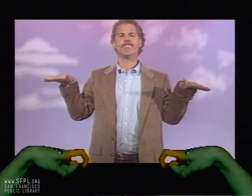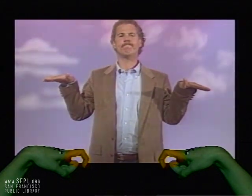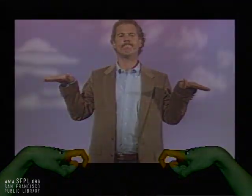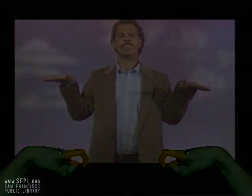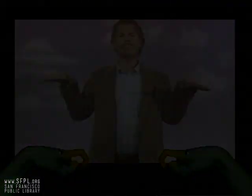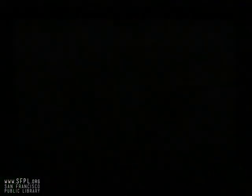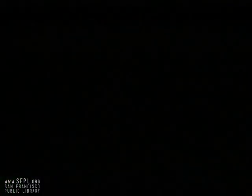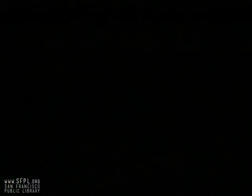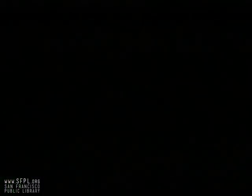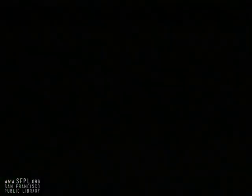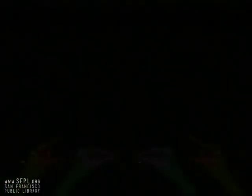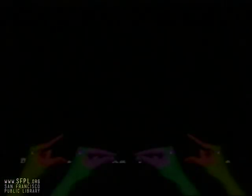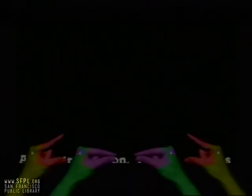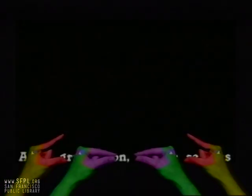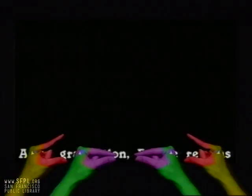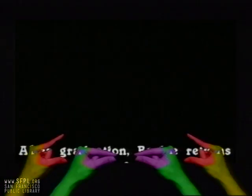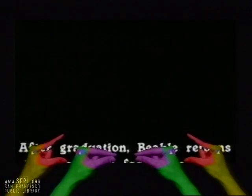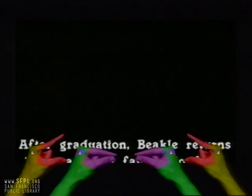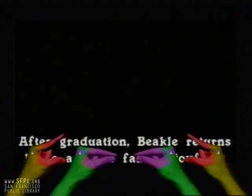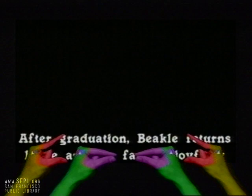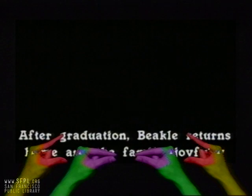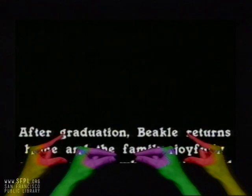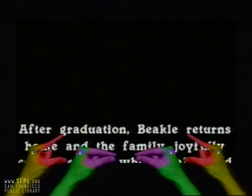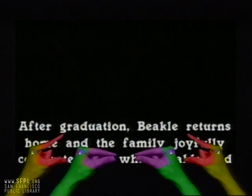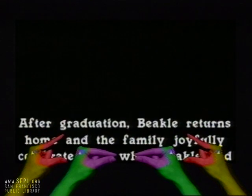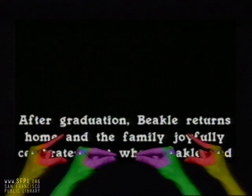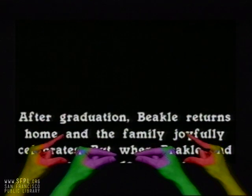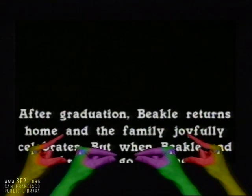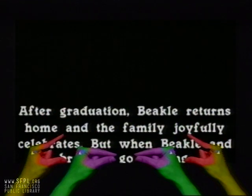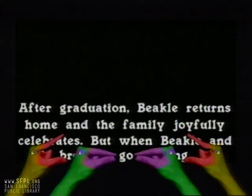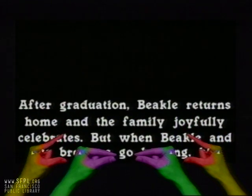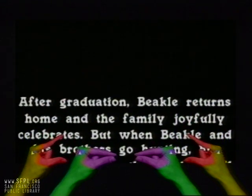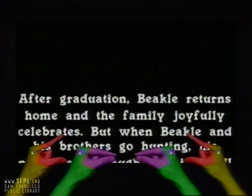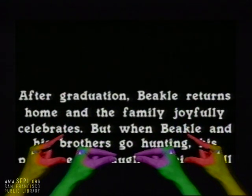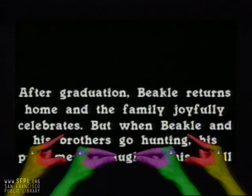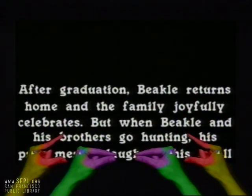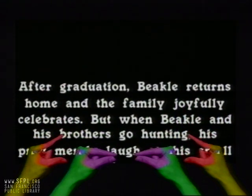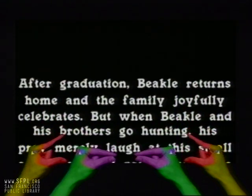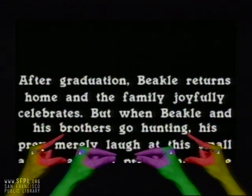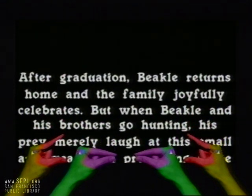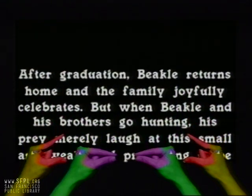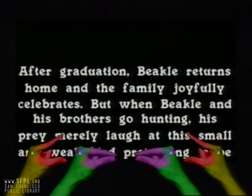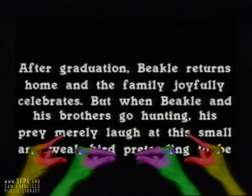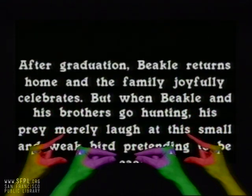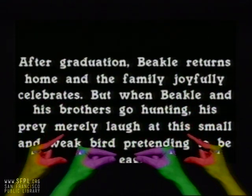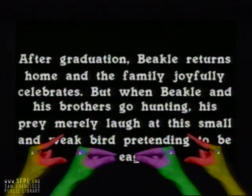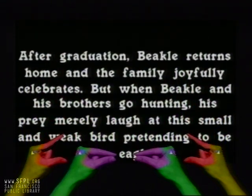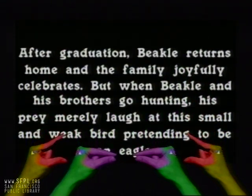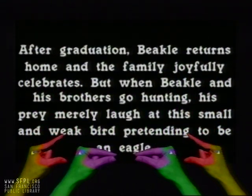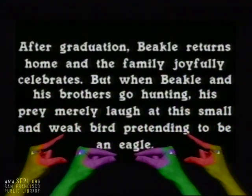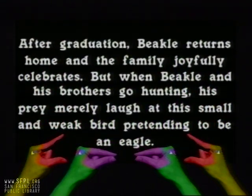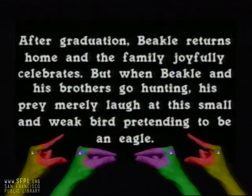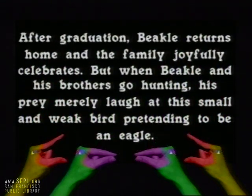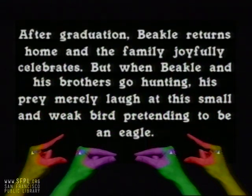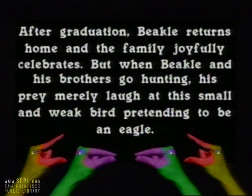If only it could be true. After graduation, Beagle returns home and the family joyfully celebrates. But when Beakle and his brothers go